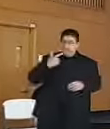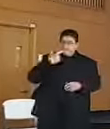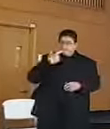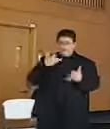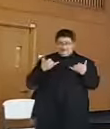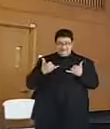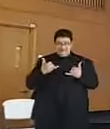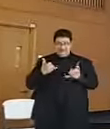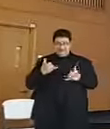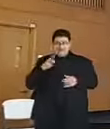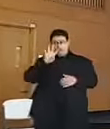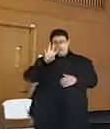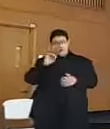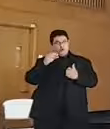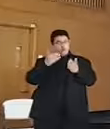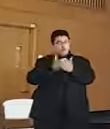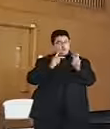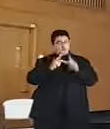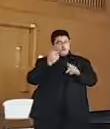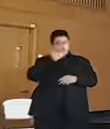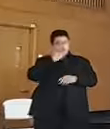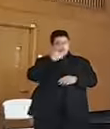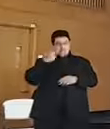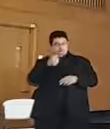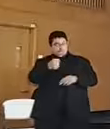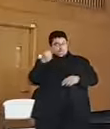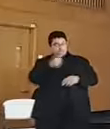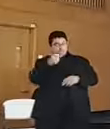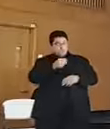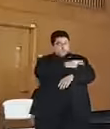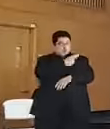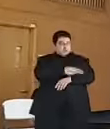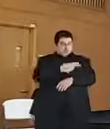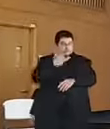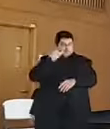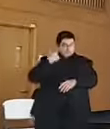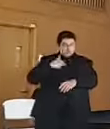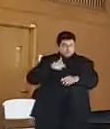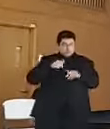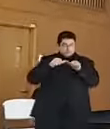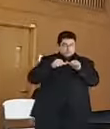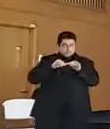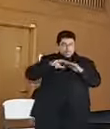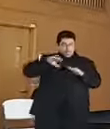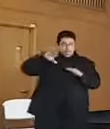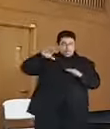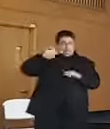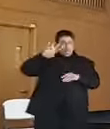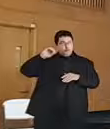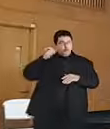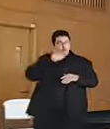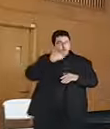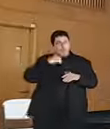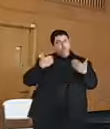hospitals is alarming. And if we stay on that trend, it's going to be very difficult for us to keep doing what we're doing.